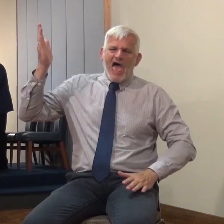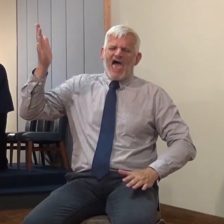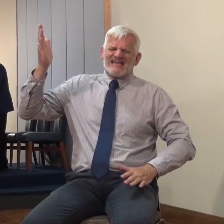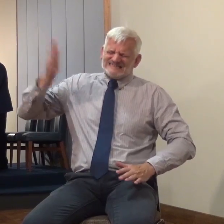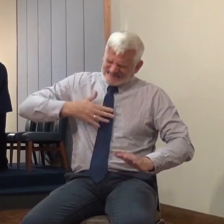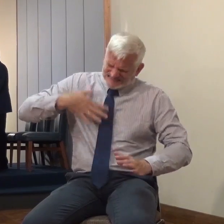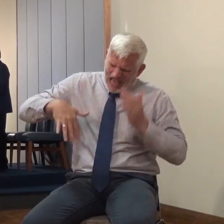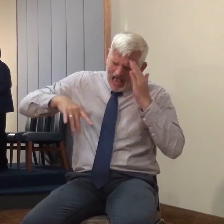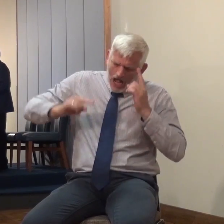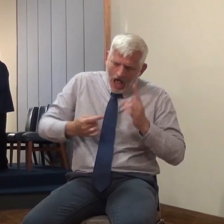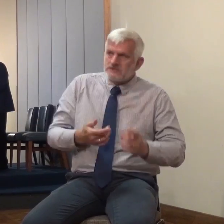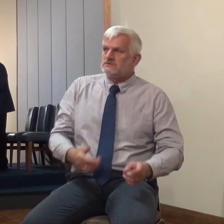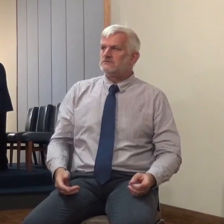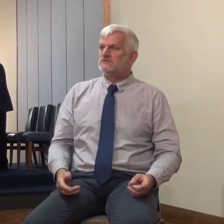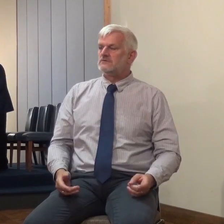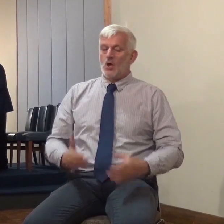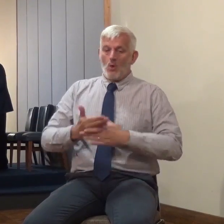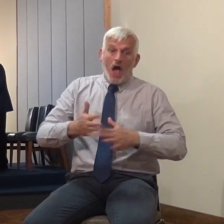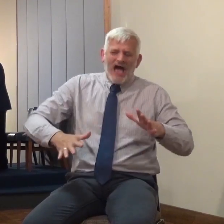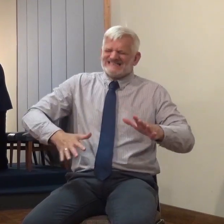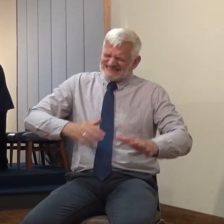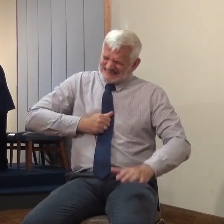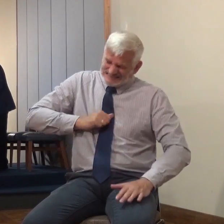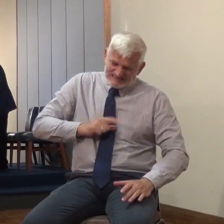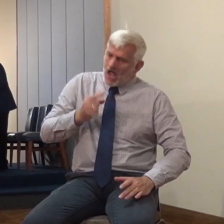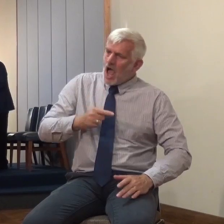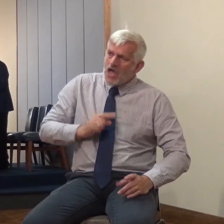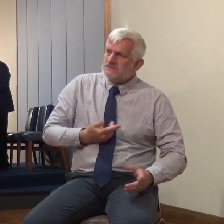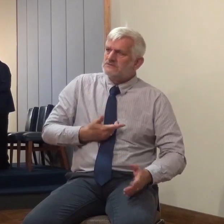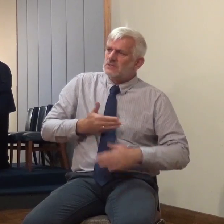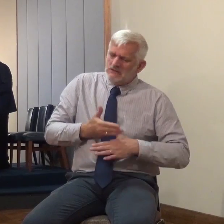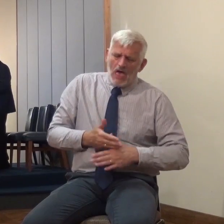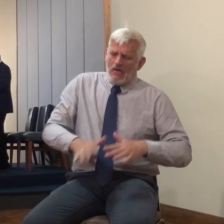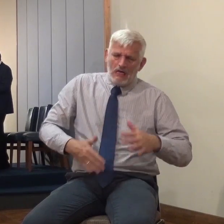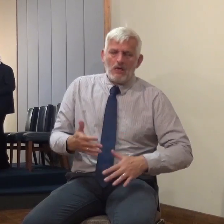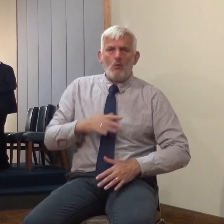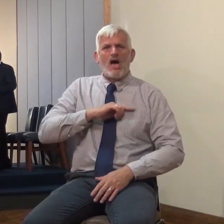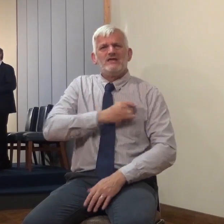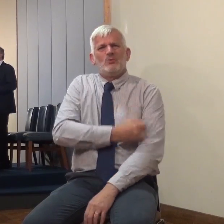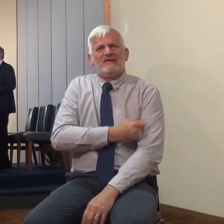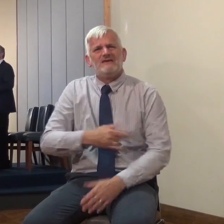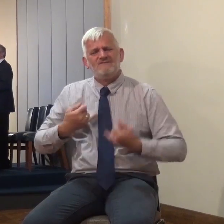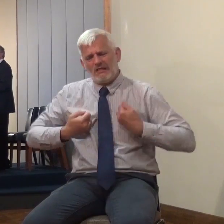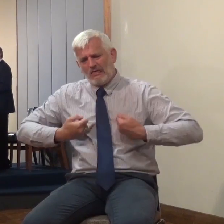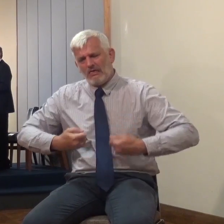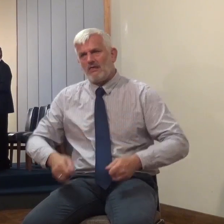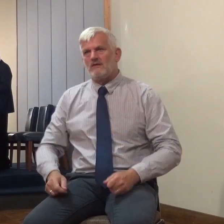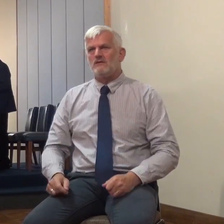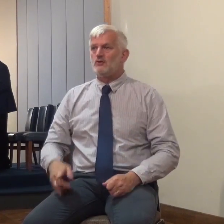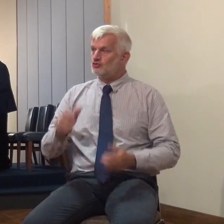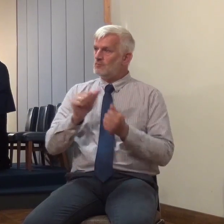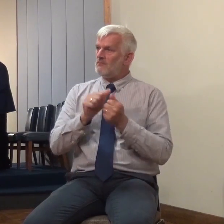work that the Lord had called him to do. Paul, remember, is the man who said in a previous communication